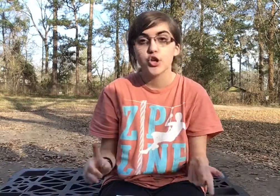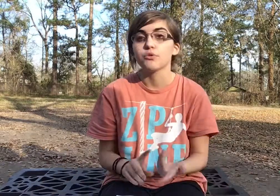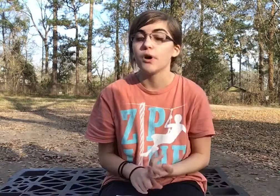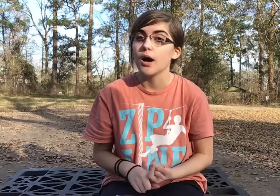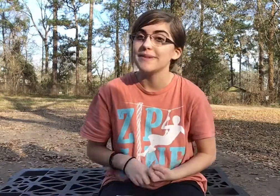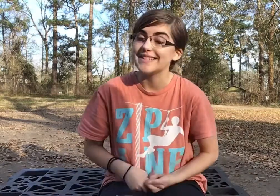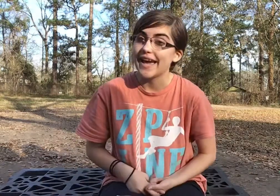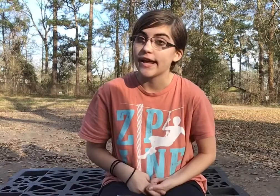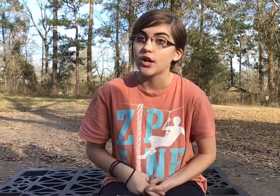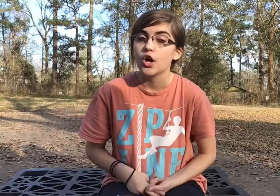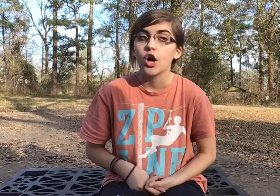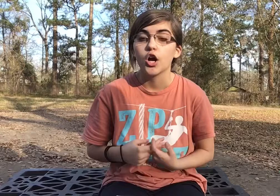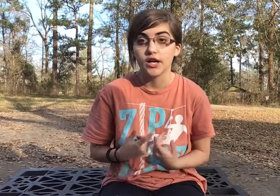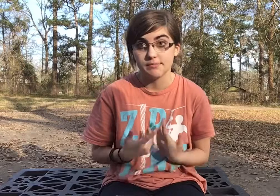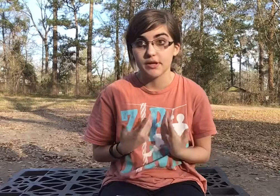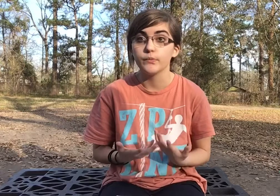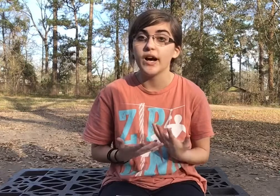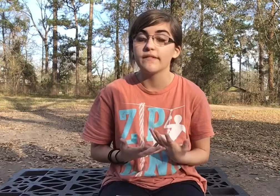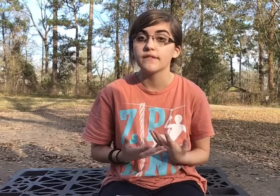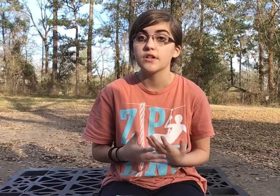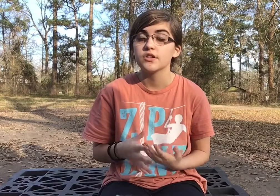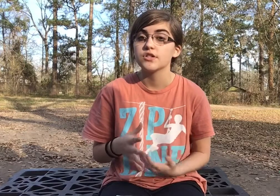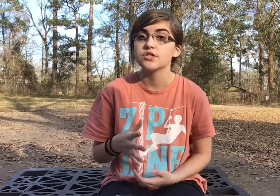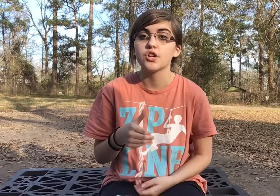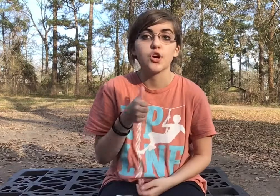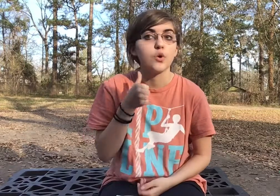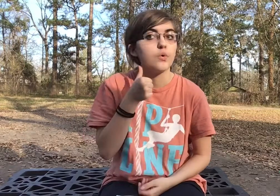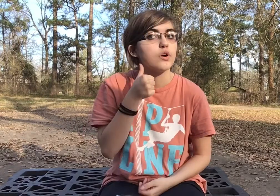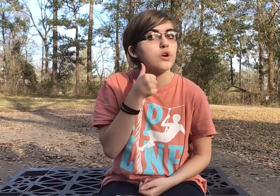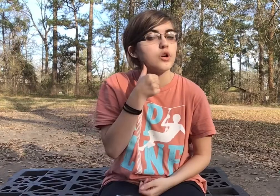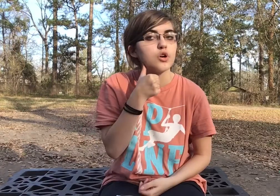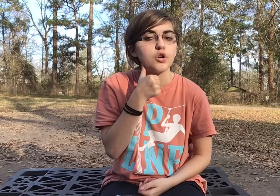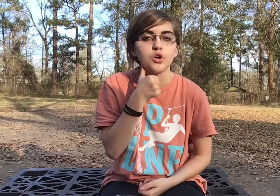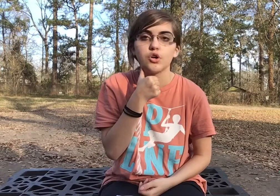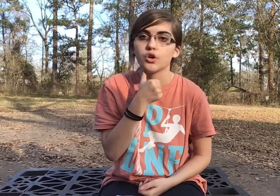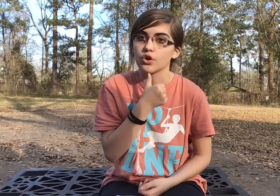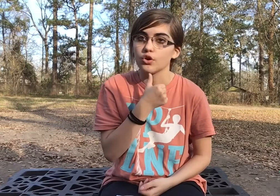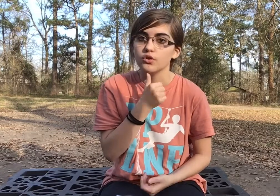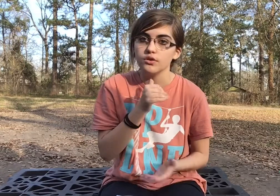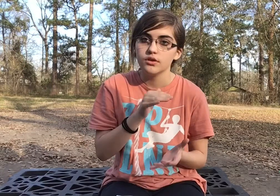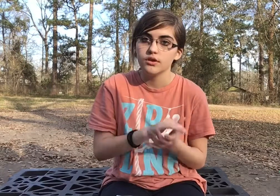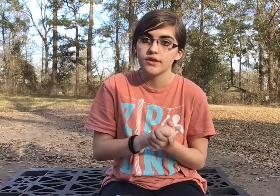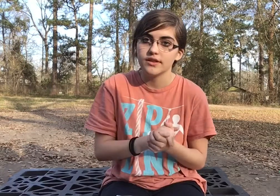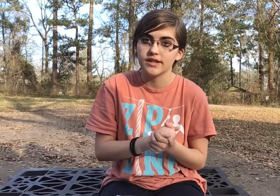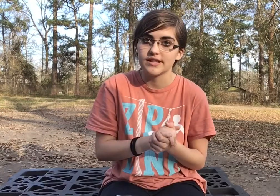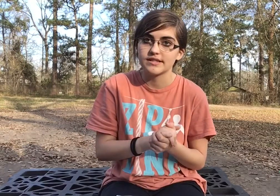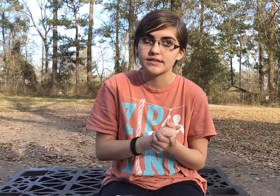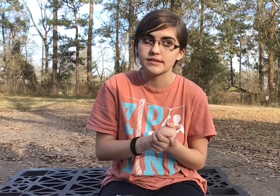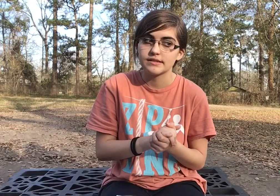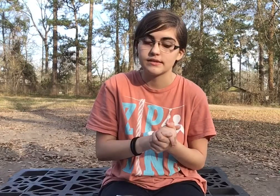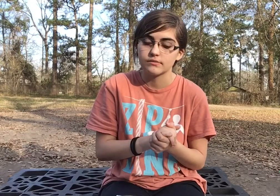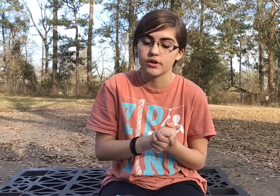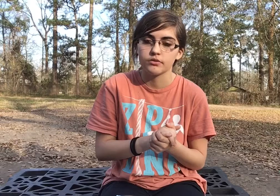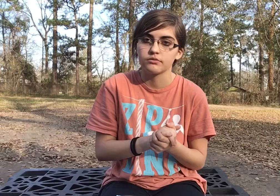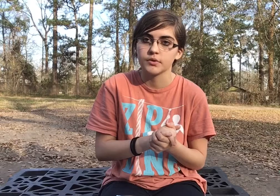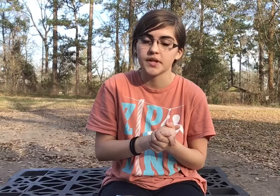Your mom and dad are husband and wife. So, girl, this. I don't know what that